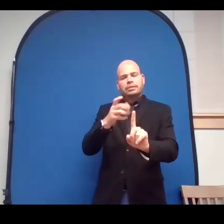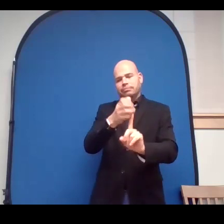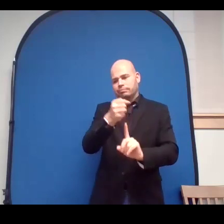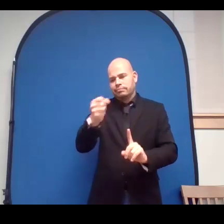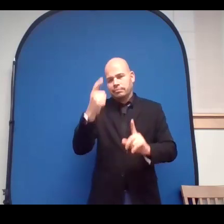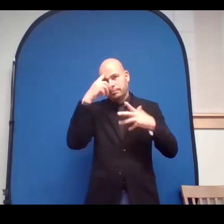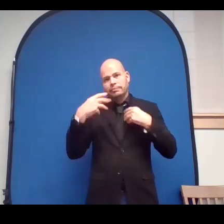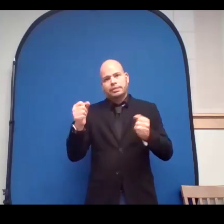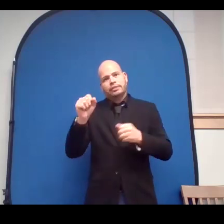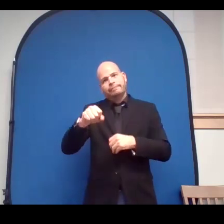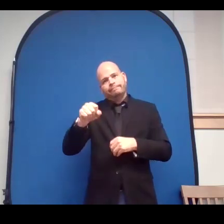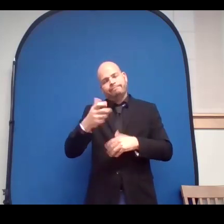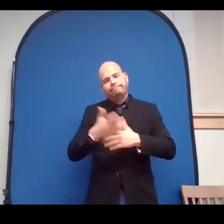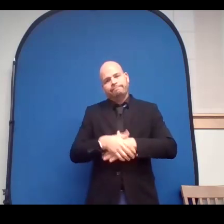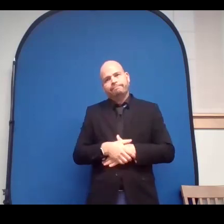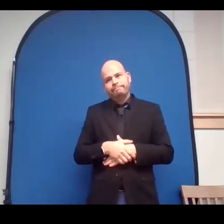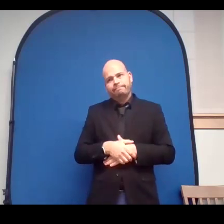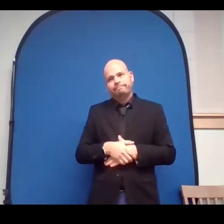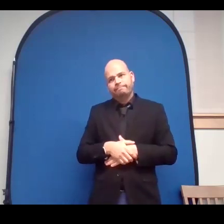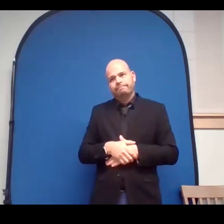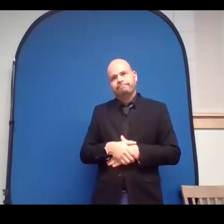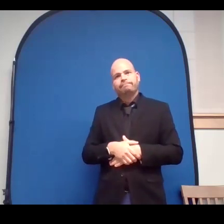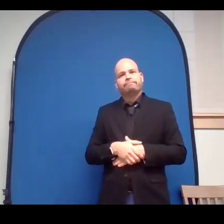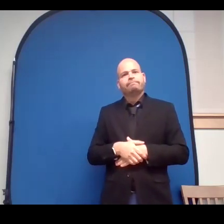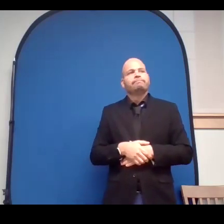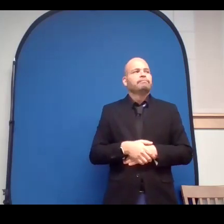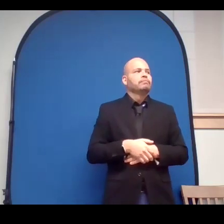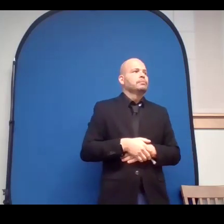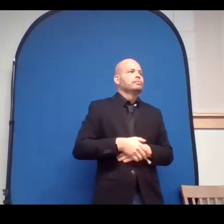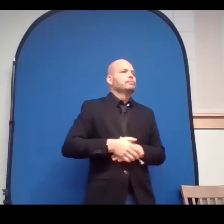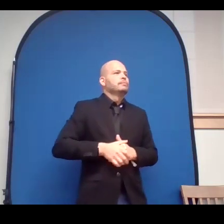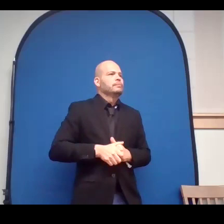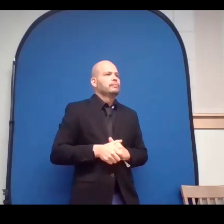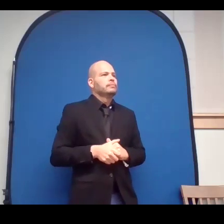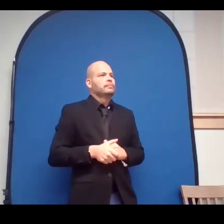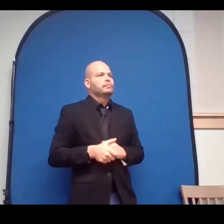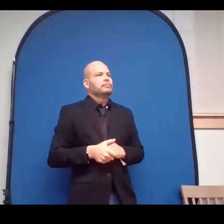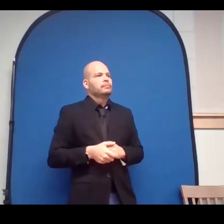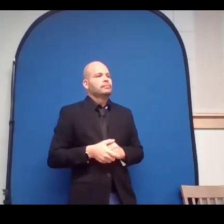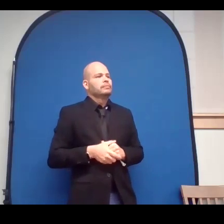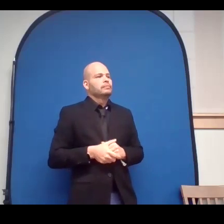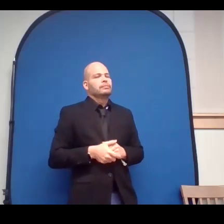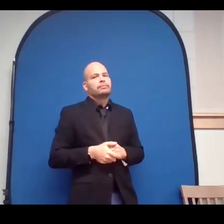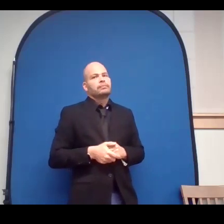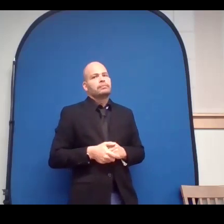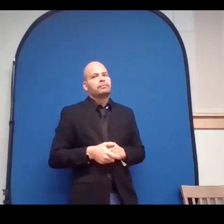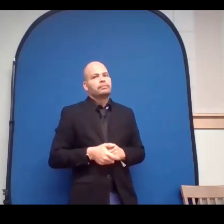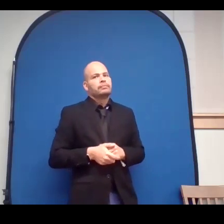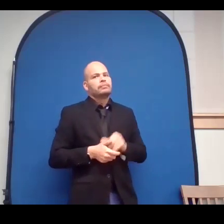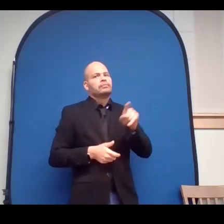Yes. Now, you arrived at the hospital about what